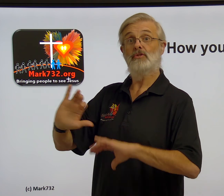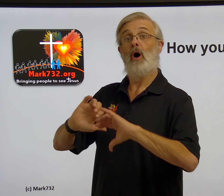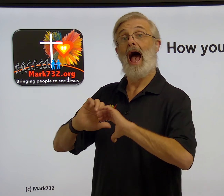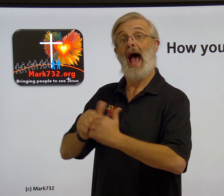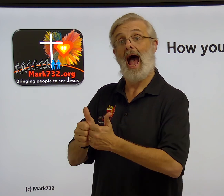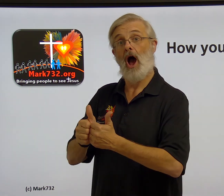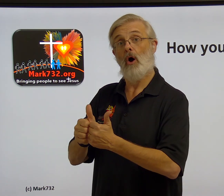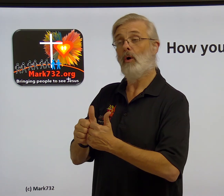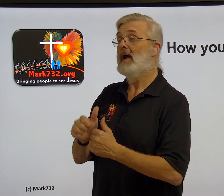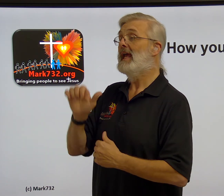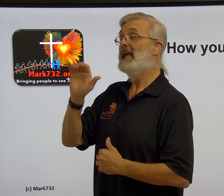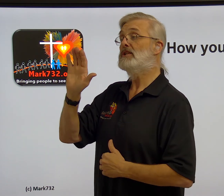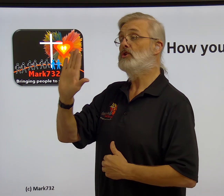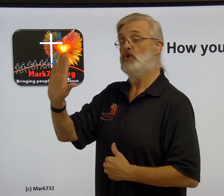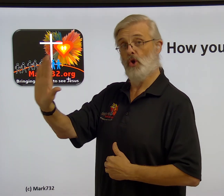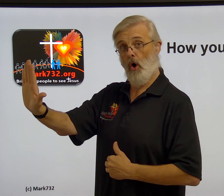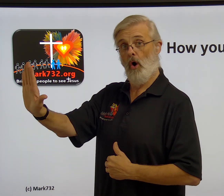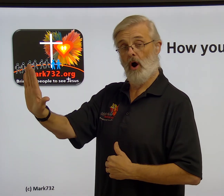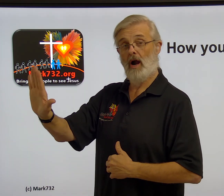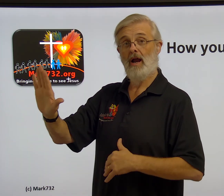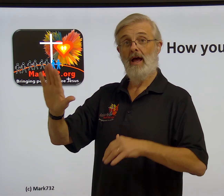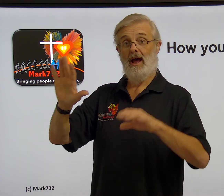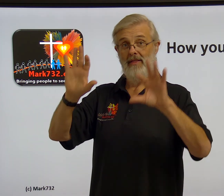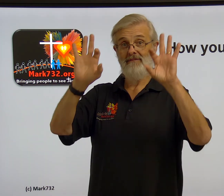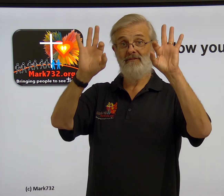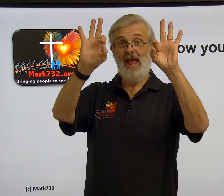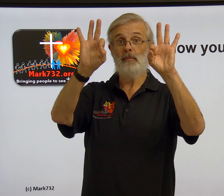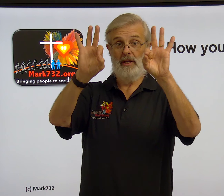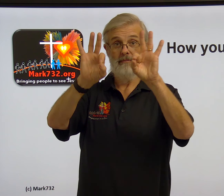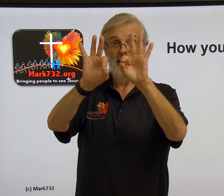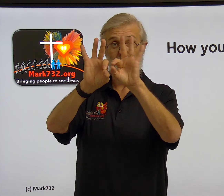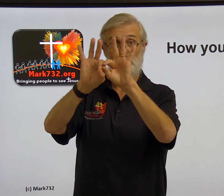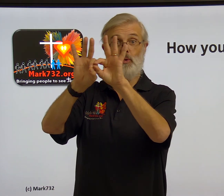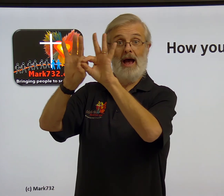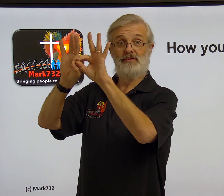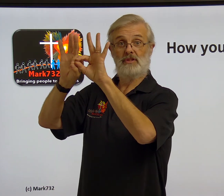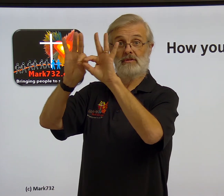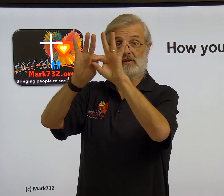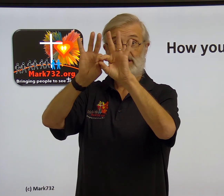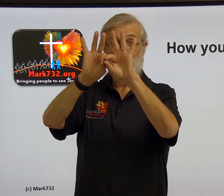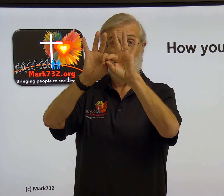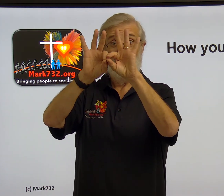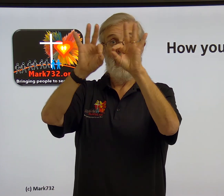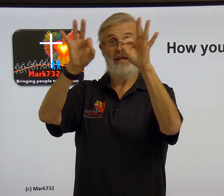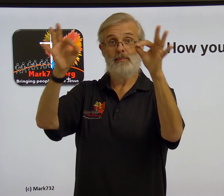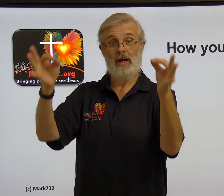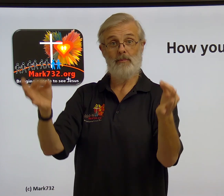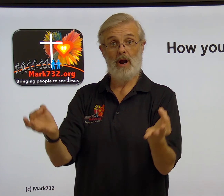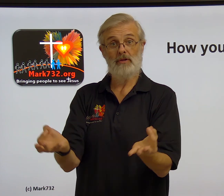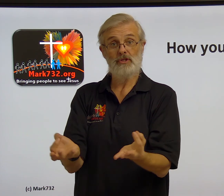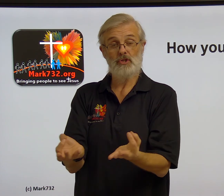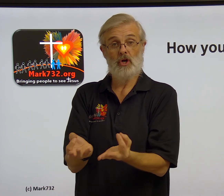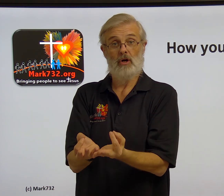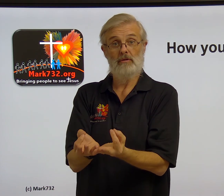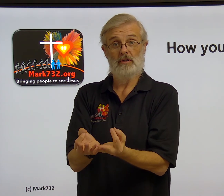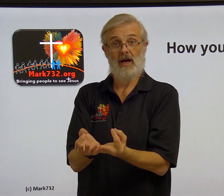how is your and then family is two F's and you bring them around the circle okay